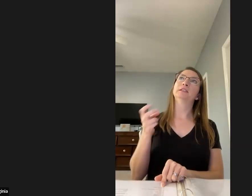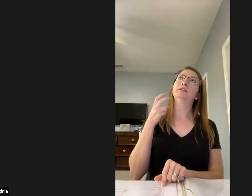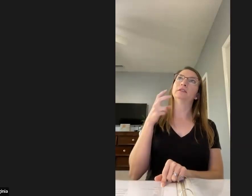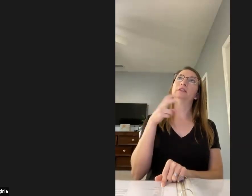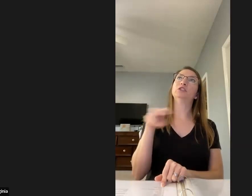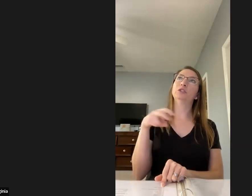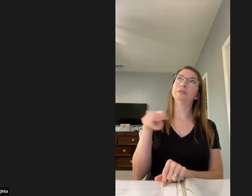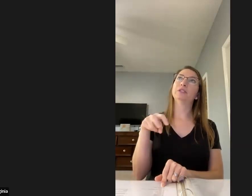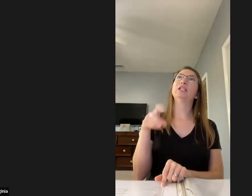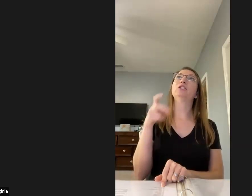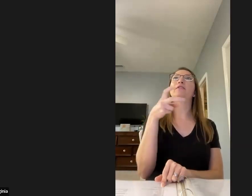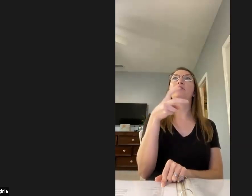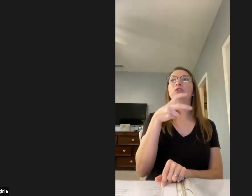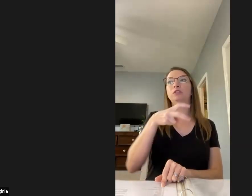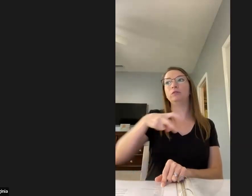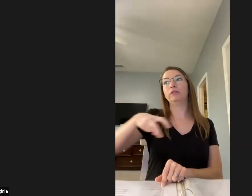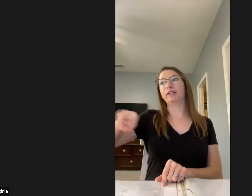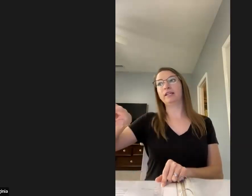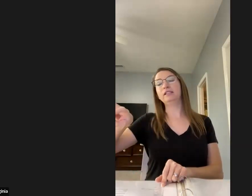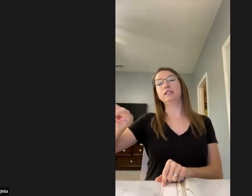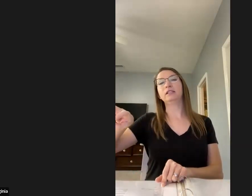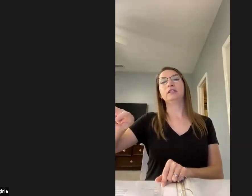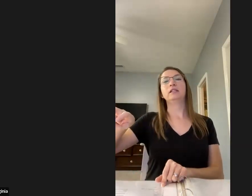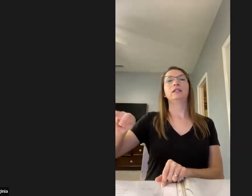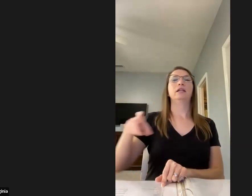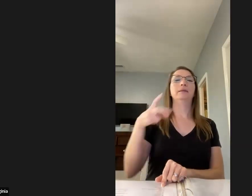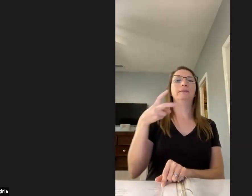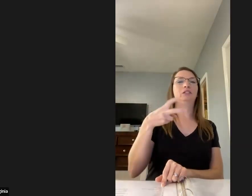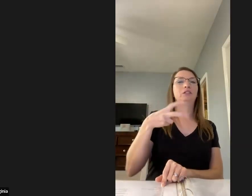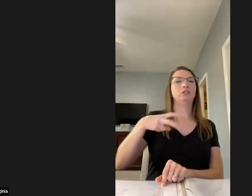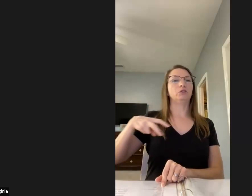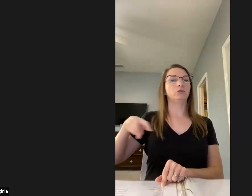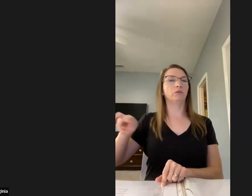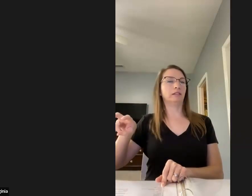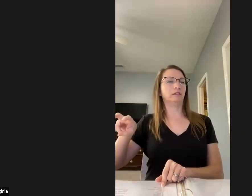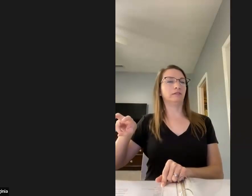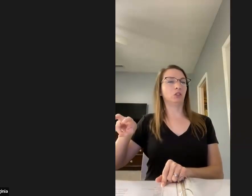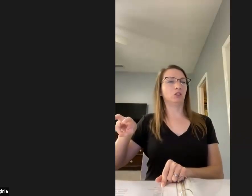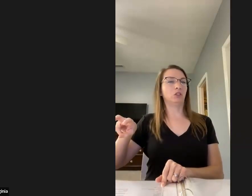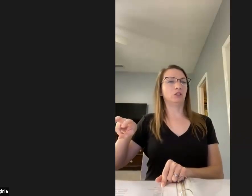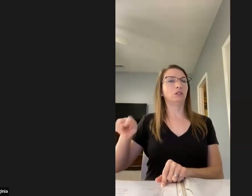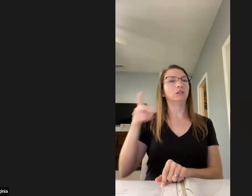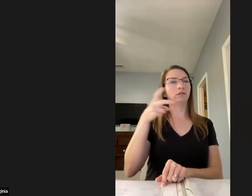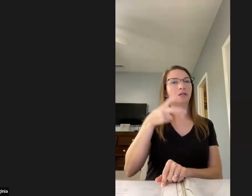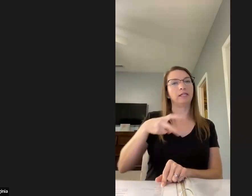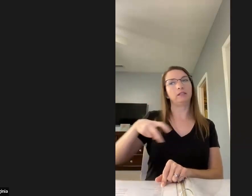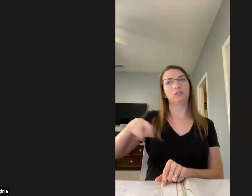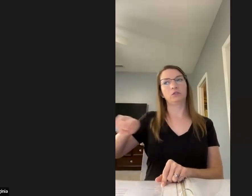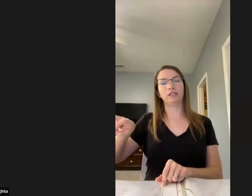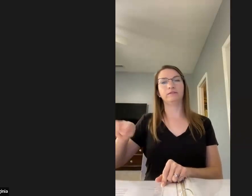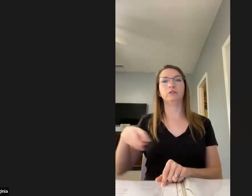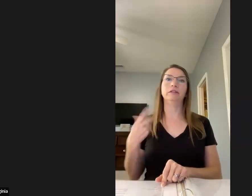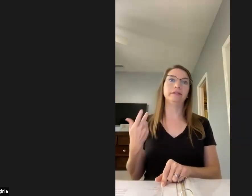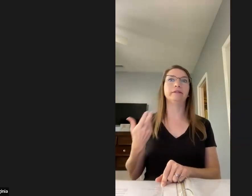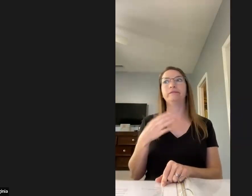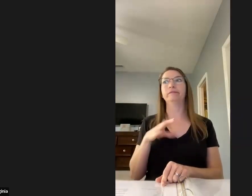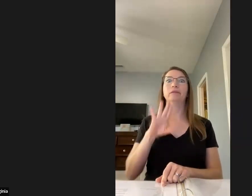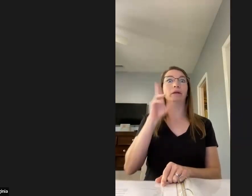so this is transportation. If you just do this, I mean to transfer. Okay, transfer. Like if on a